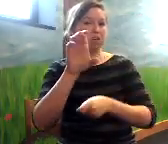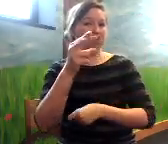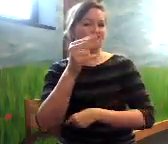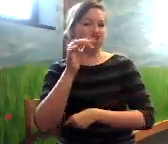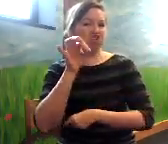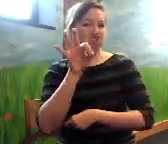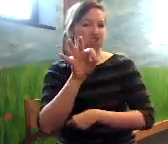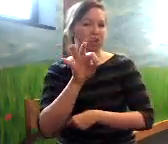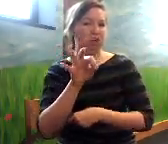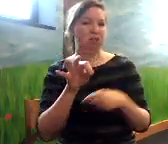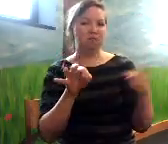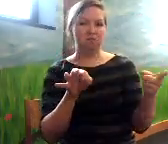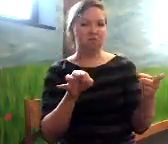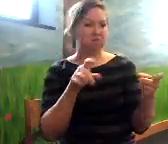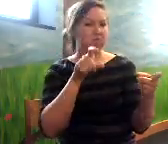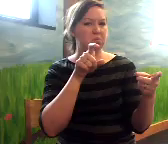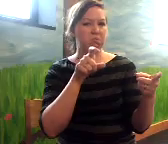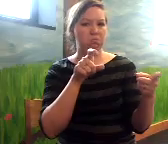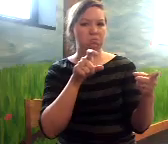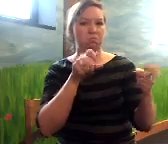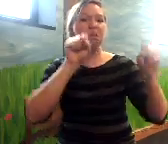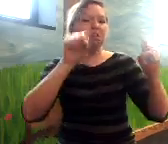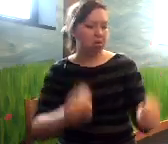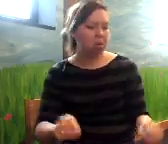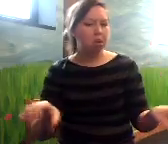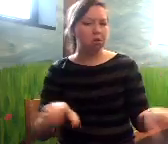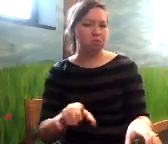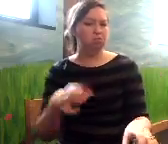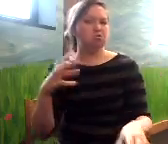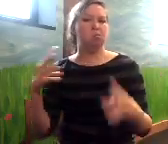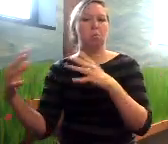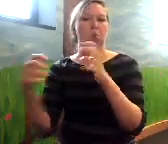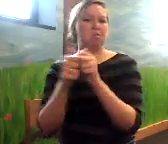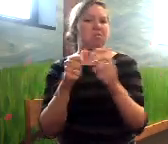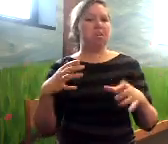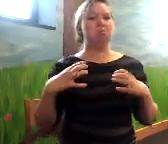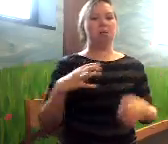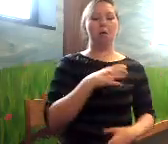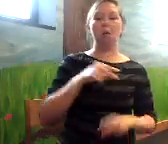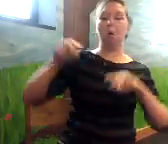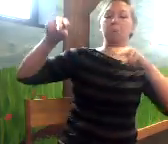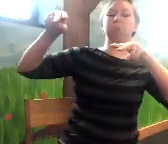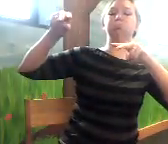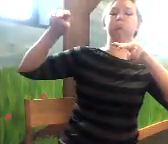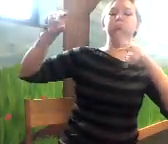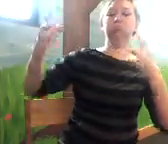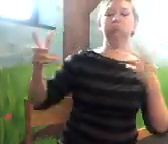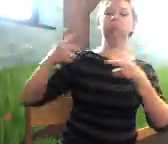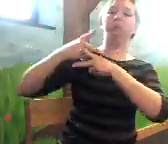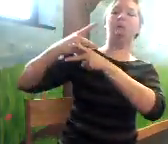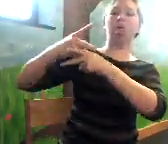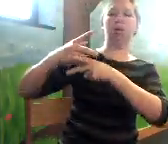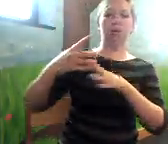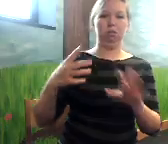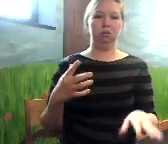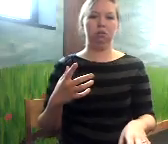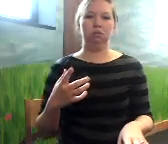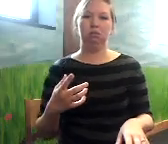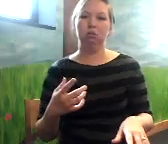loop. When they were brought into the loop, when American reporters did go to Vietnam and interview the